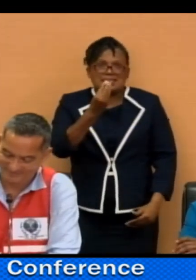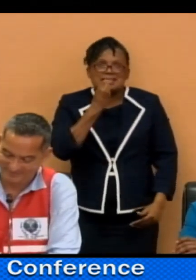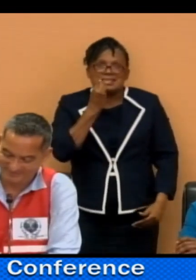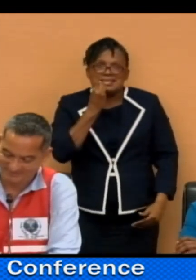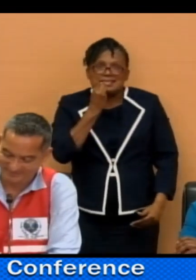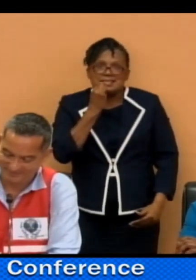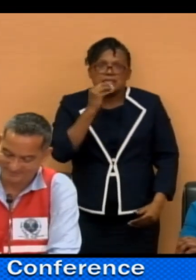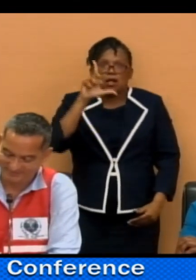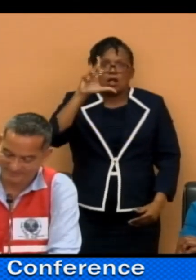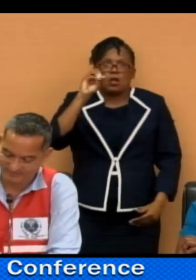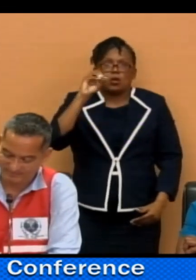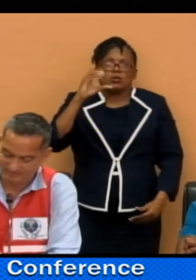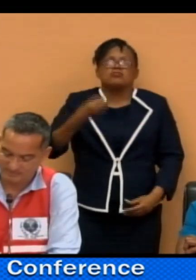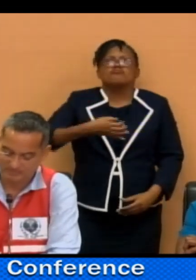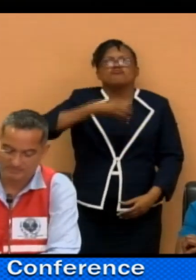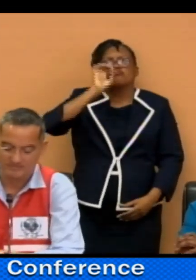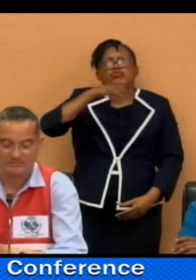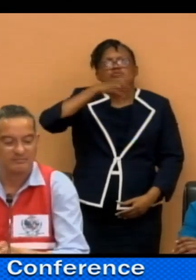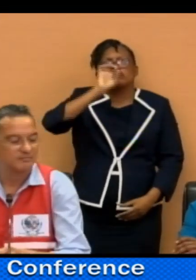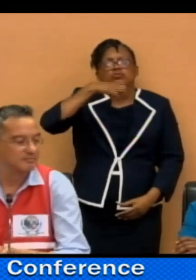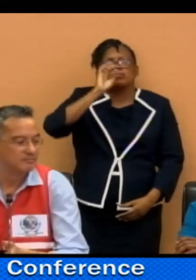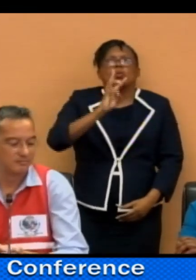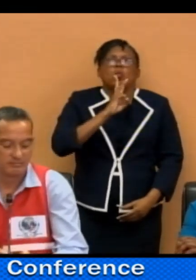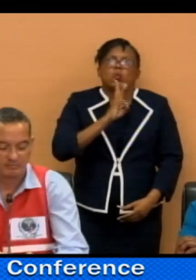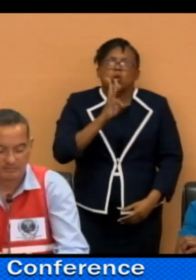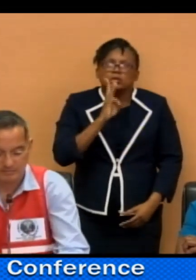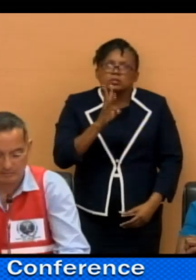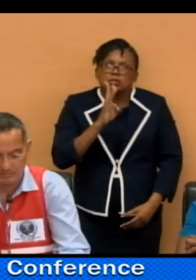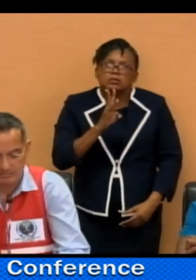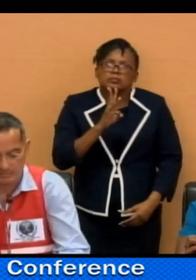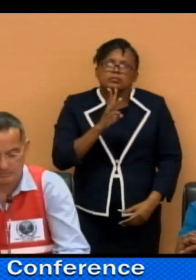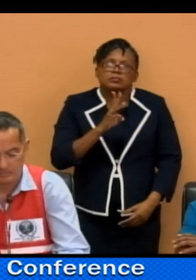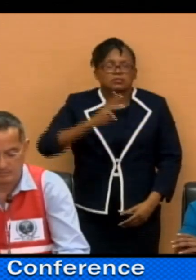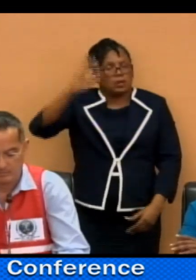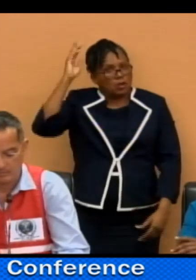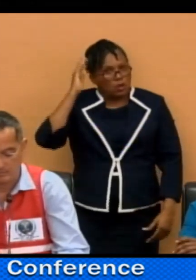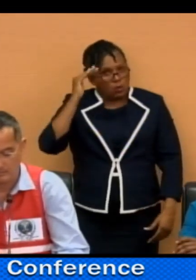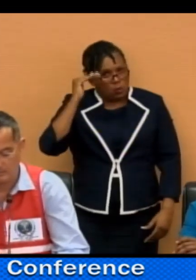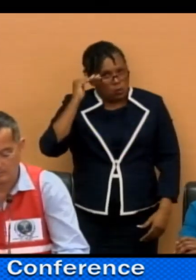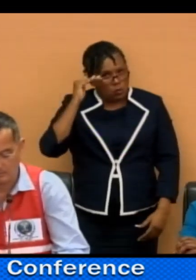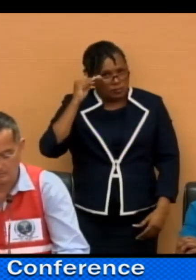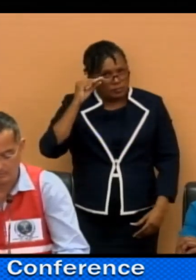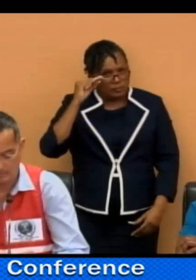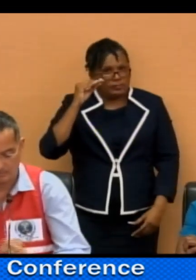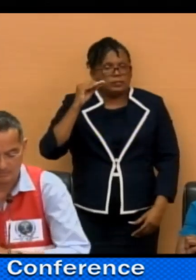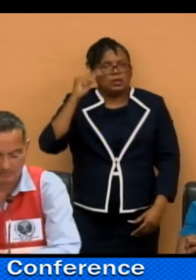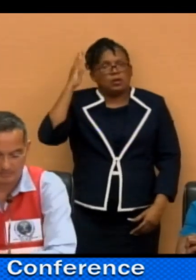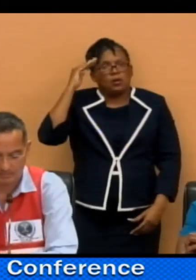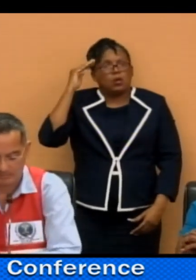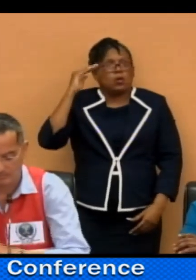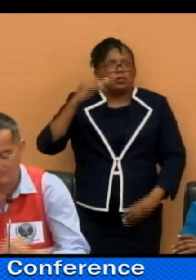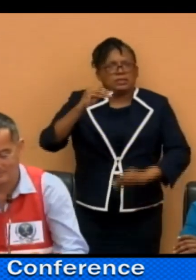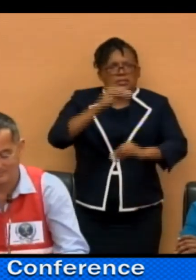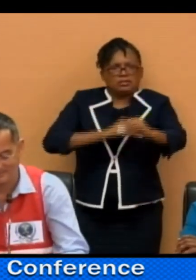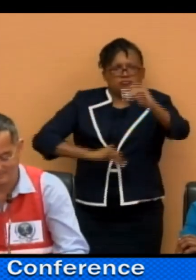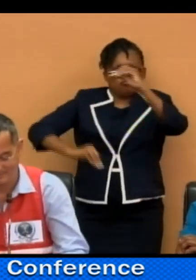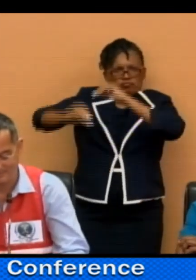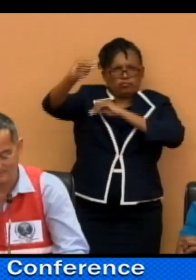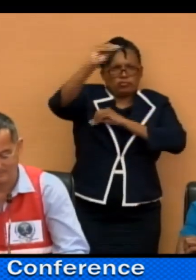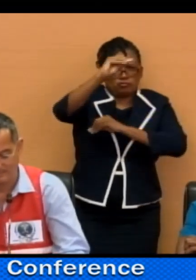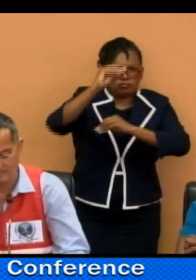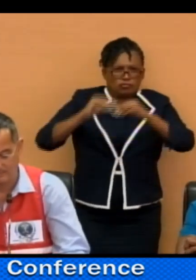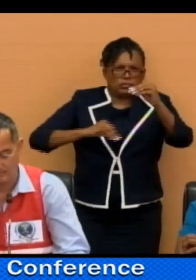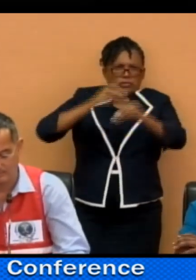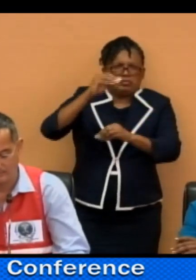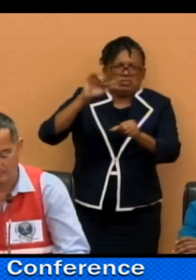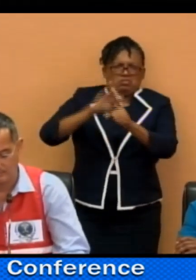local. Drink lots of water. I hope that the trade in carbonated beverage goes down.